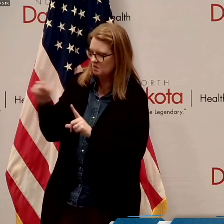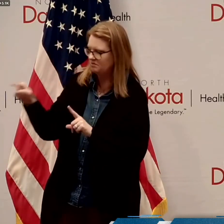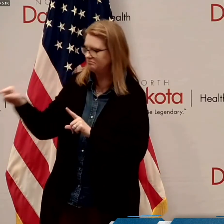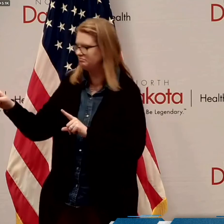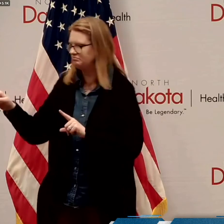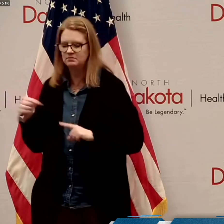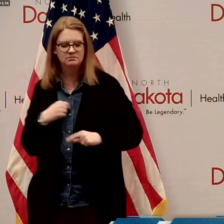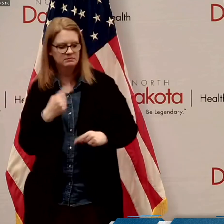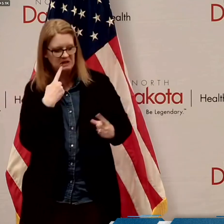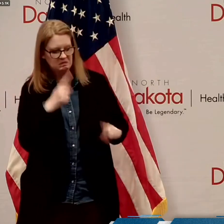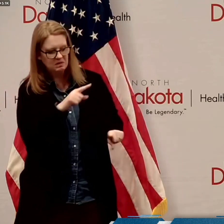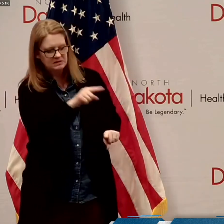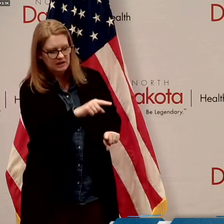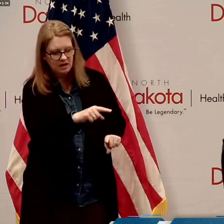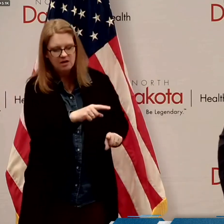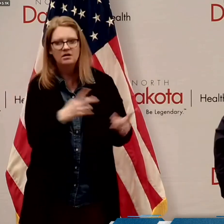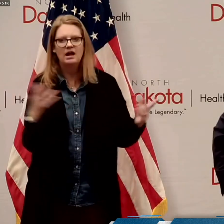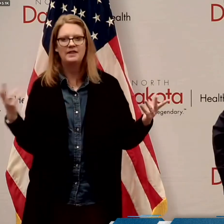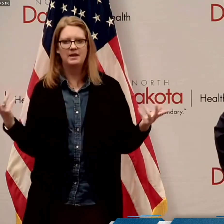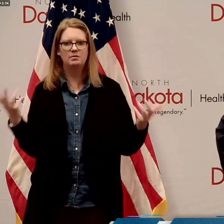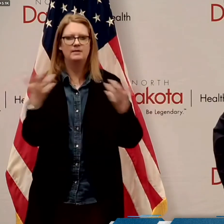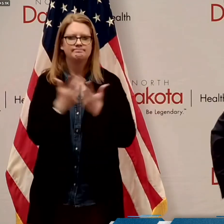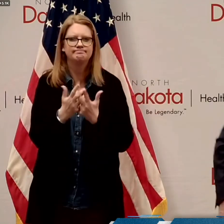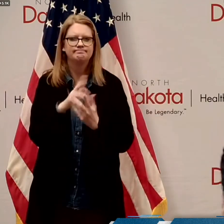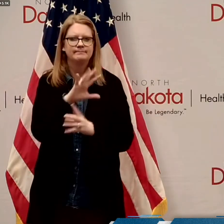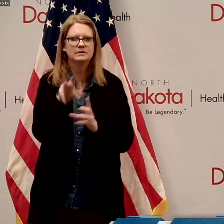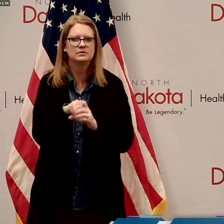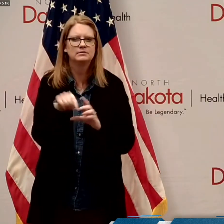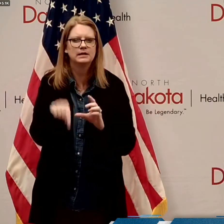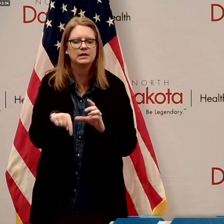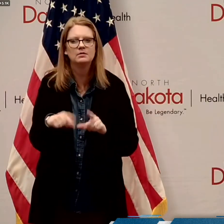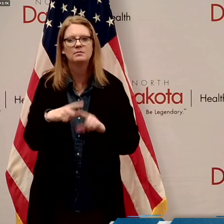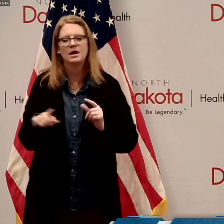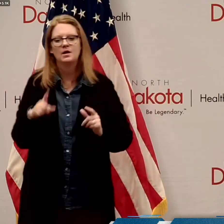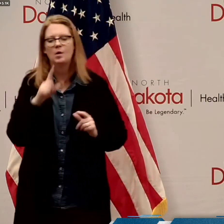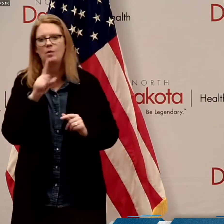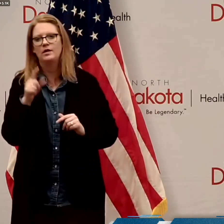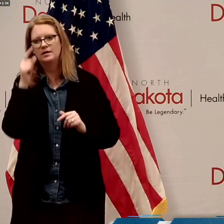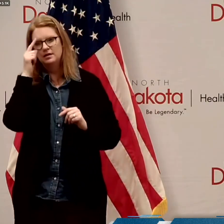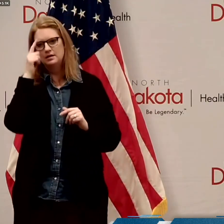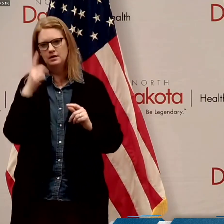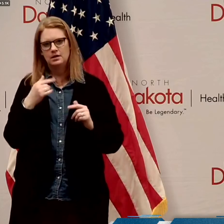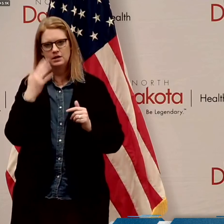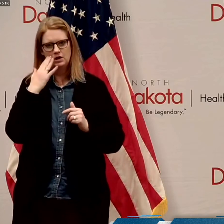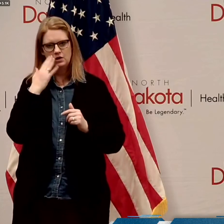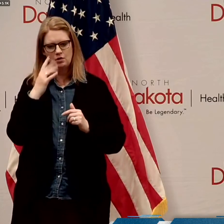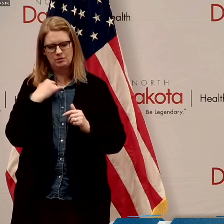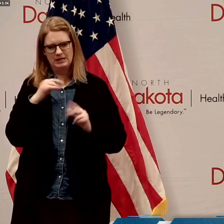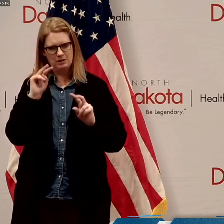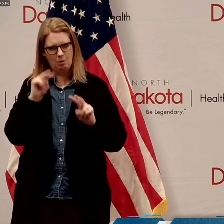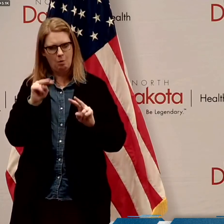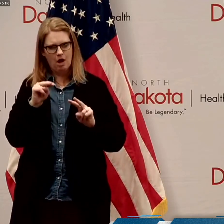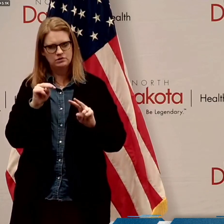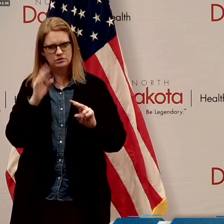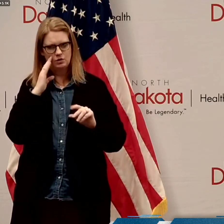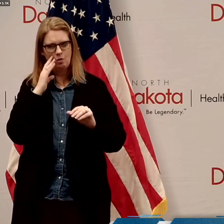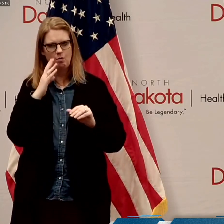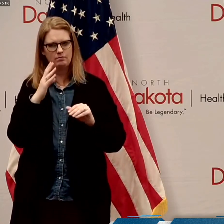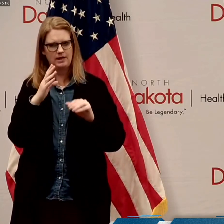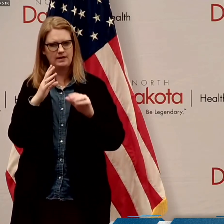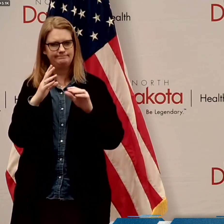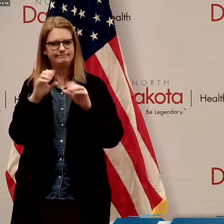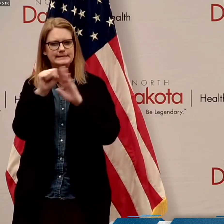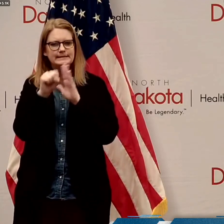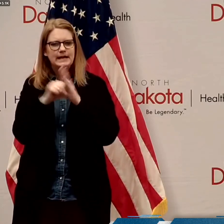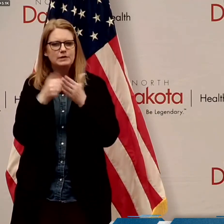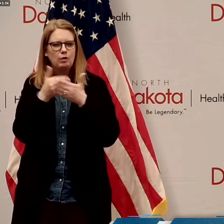of how we think about reopening, the ones that really matter the most are probably the ones you border, and particularly where you've got border cities. So we'll